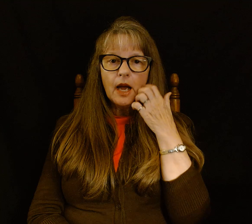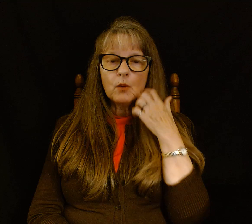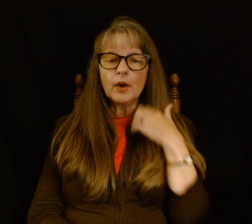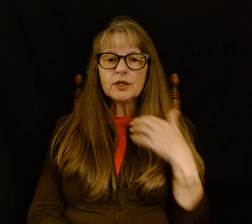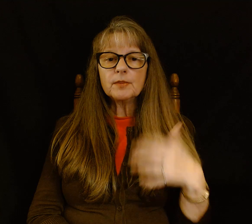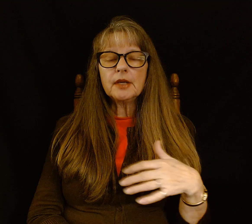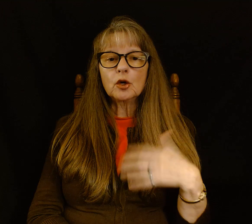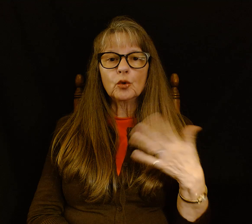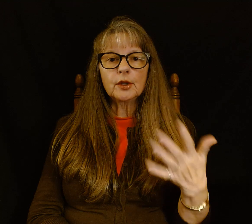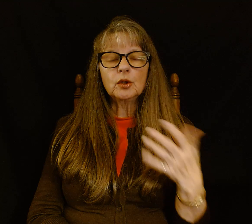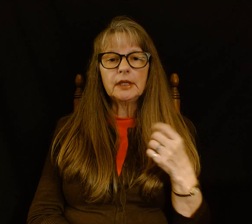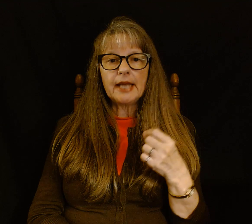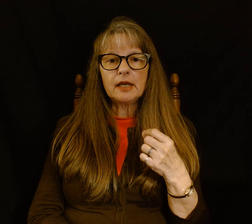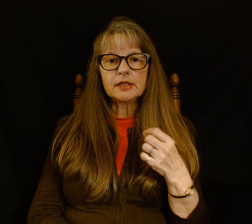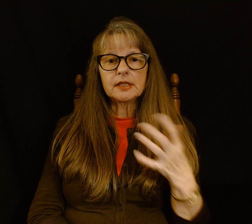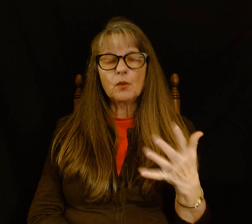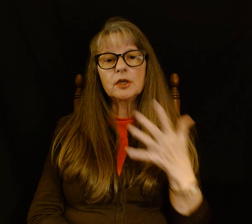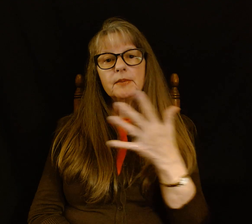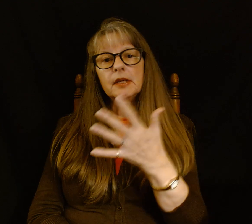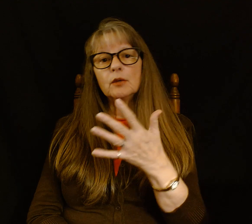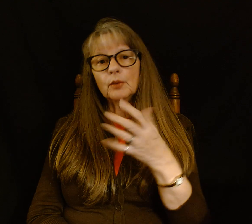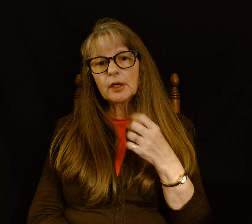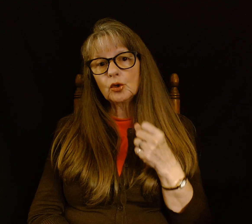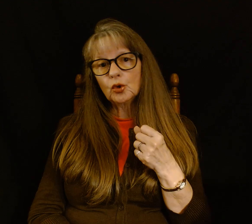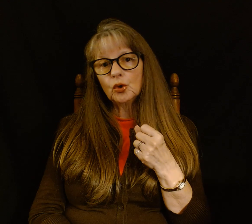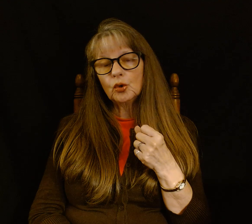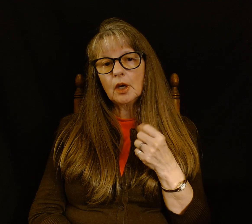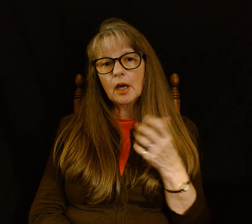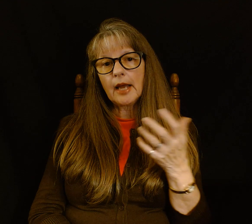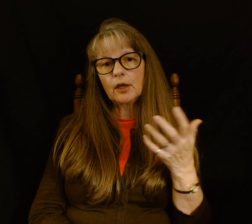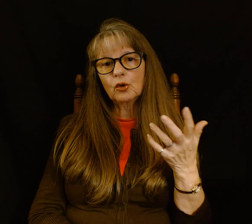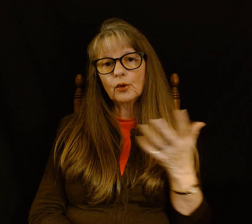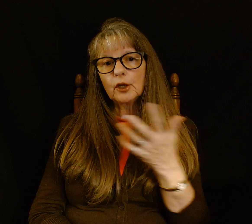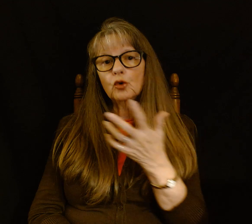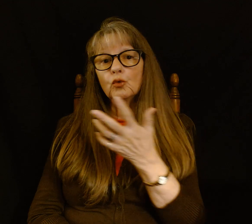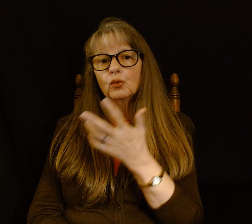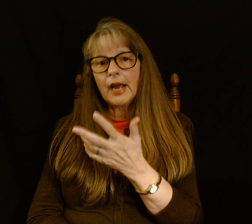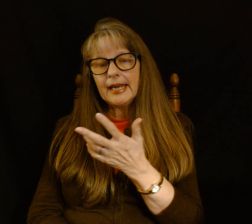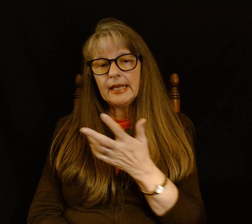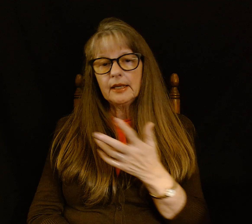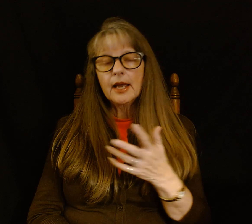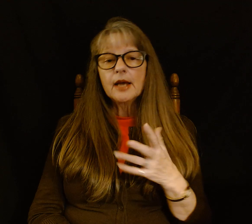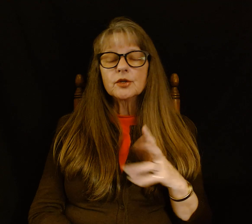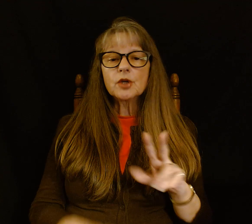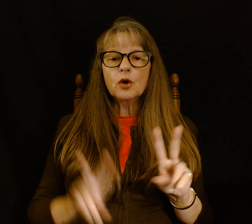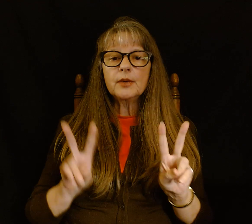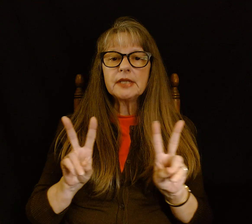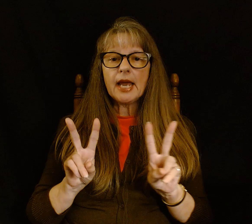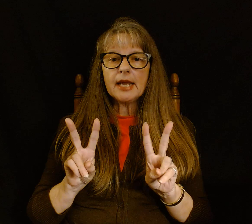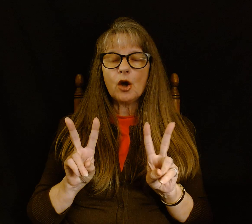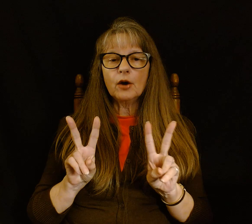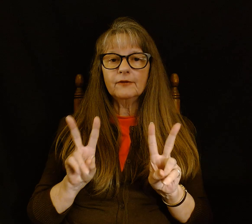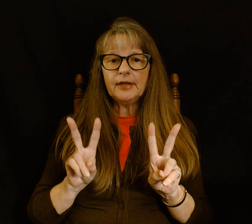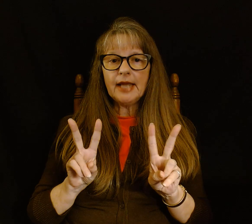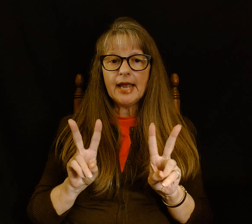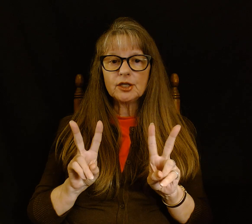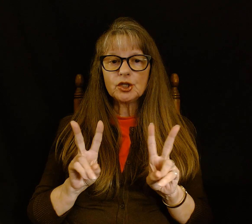it to be a critical analysis. I want it to be a critical writing. So we take our V hand